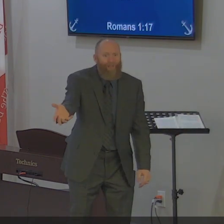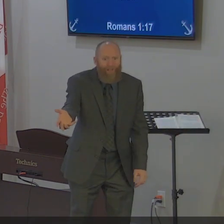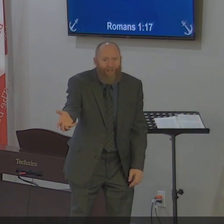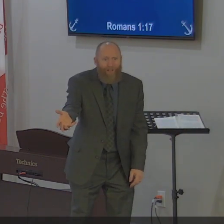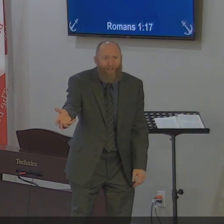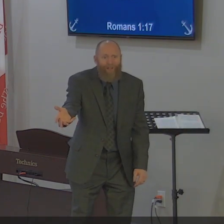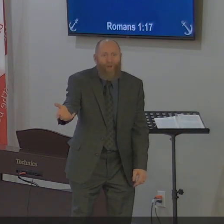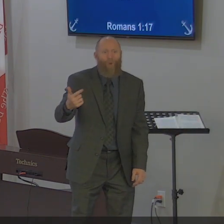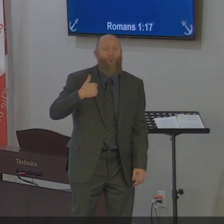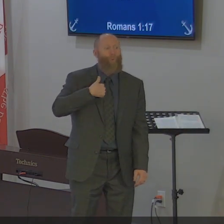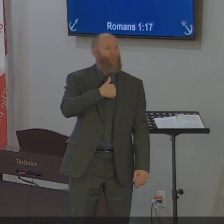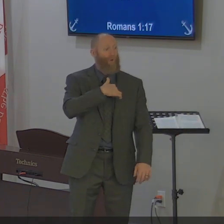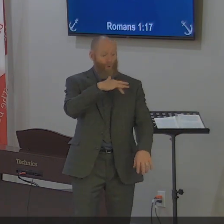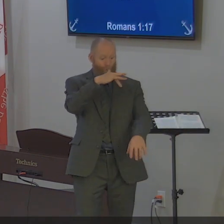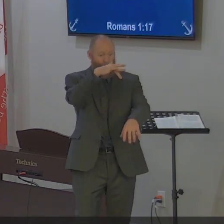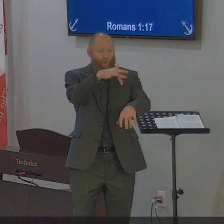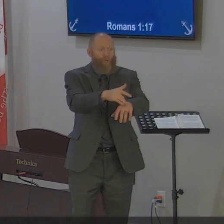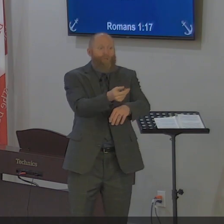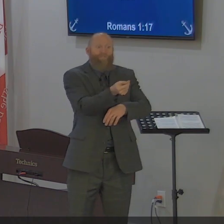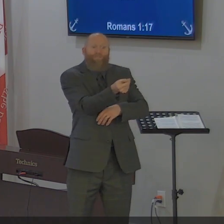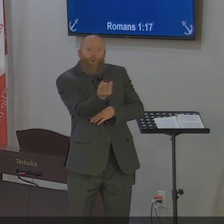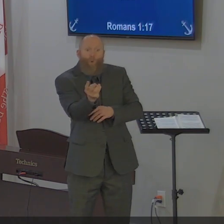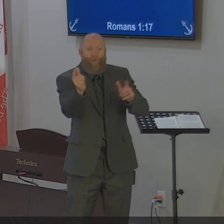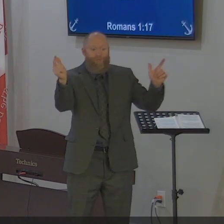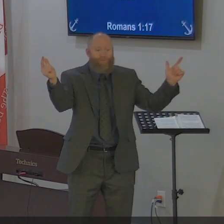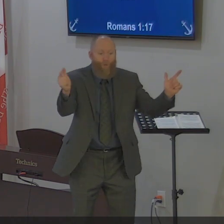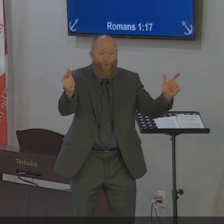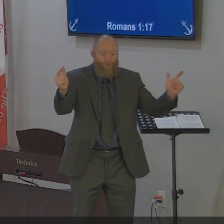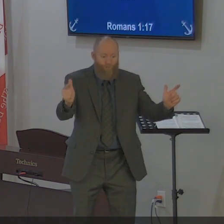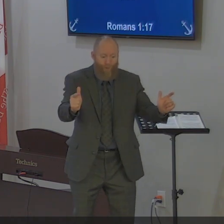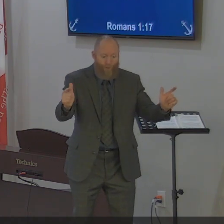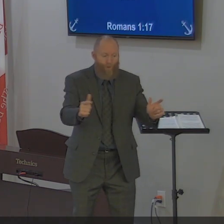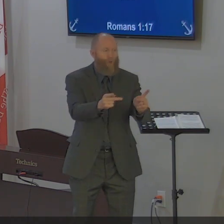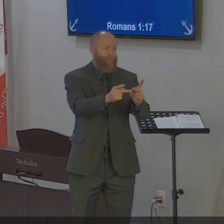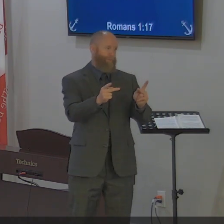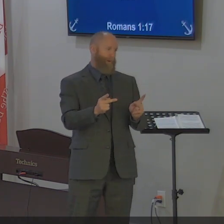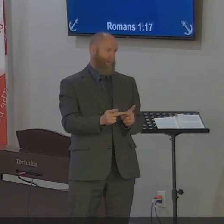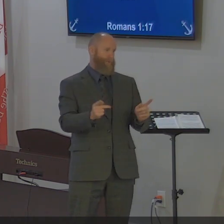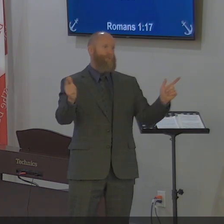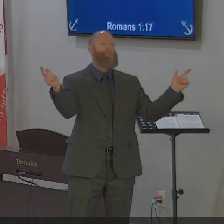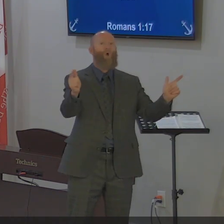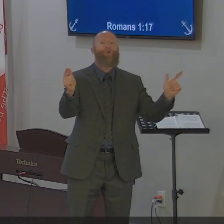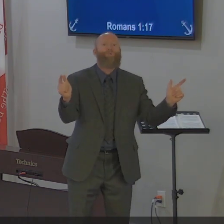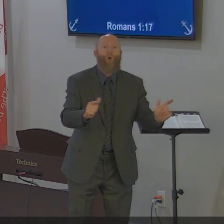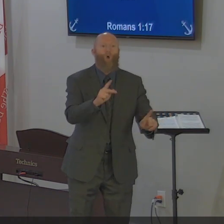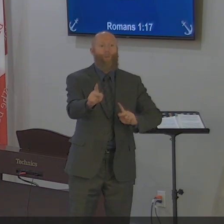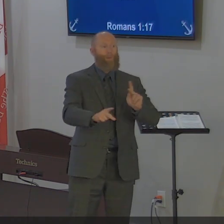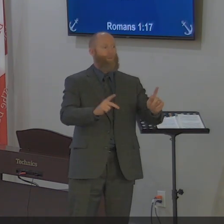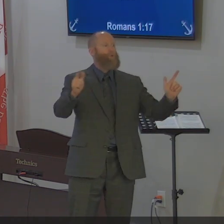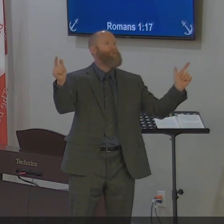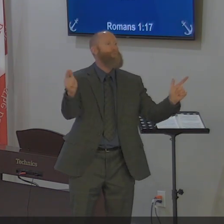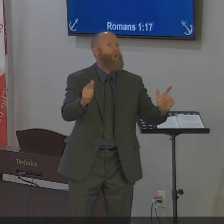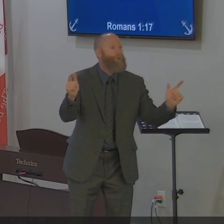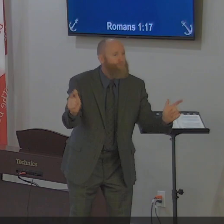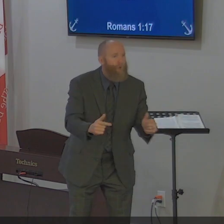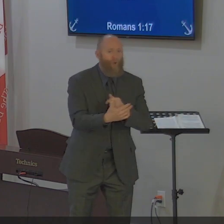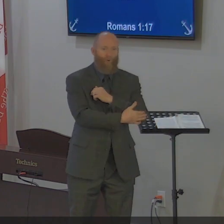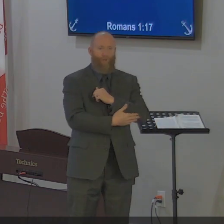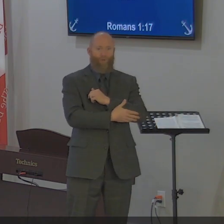fewer countries. Fewer and fewer people, fewer and fewer cities, fewer and fewer villages.